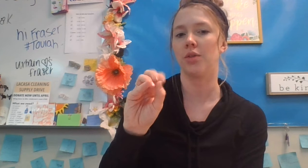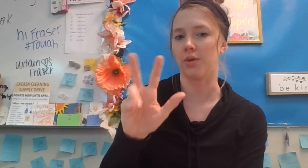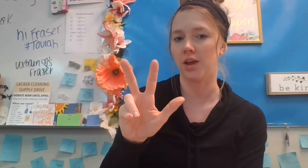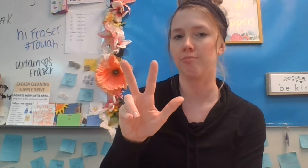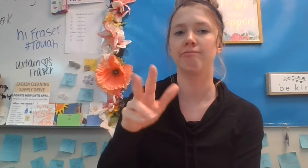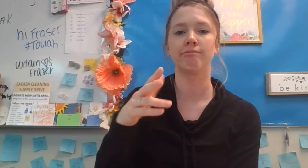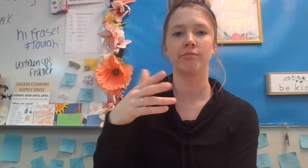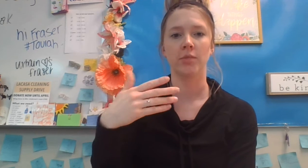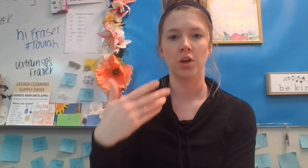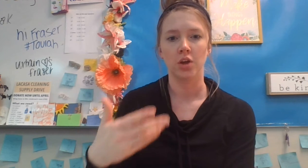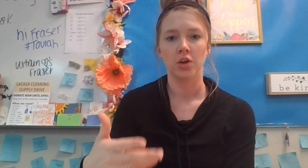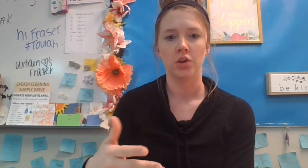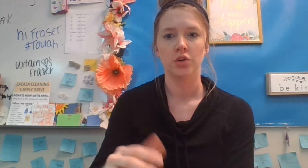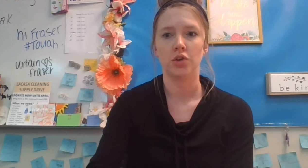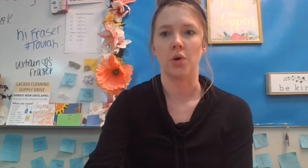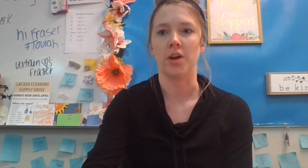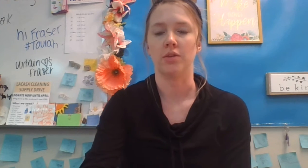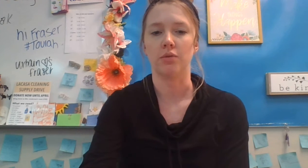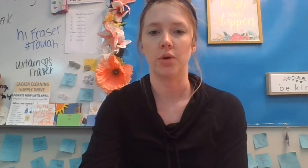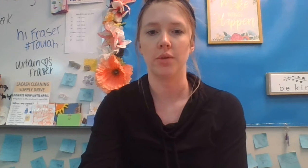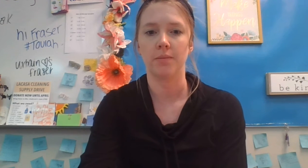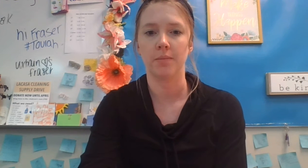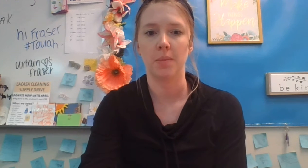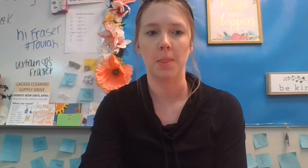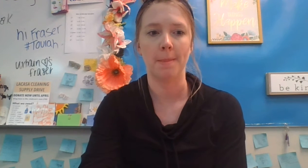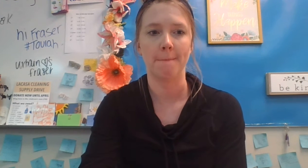203, so on and so forth.